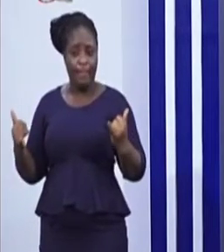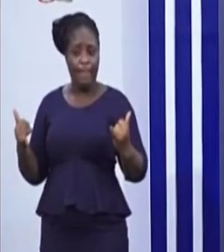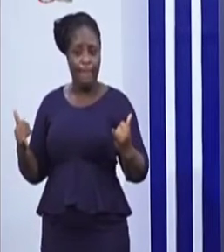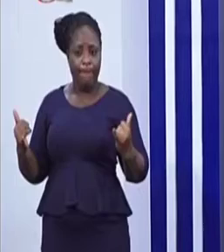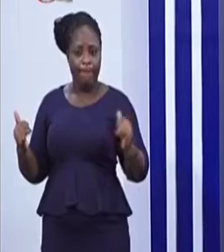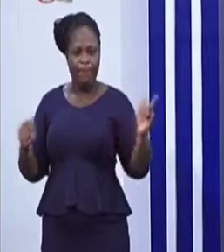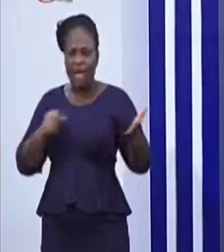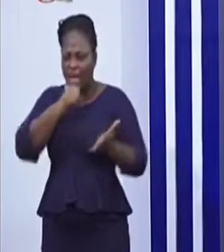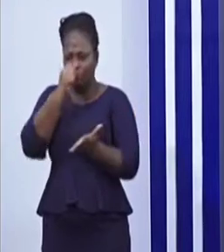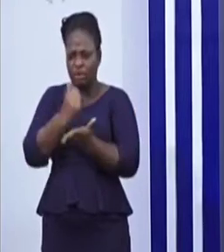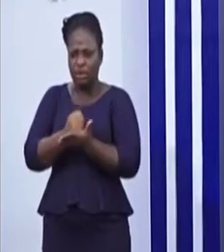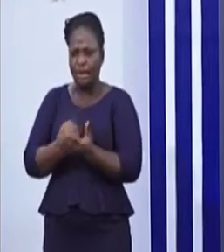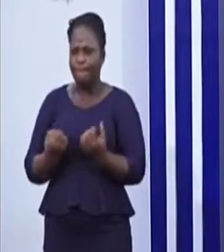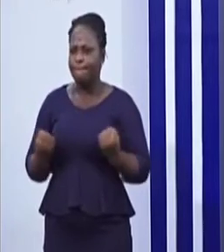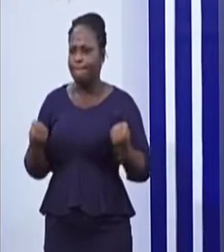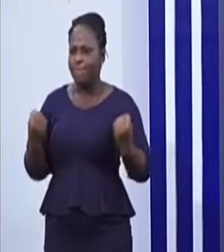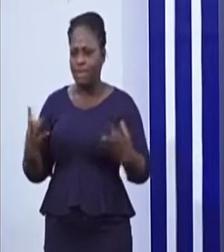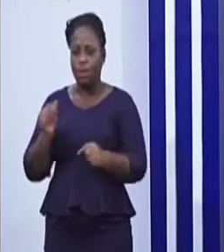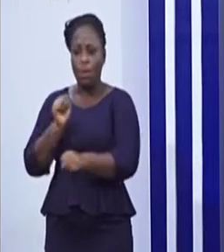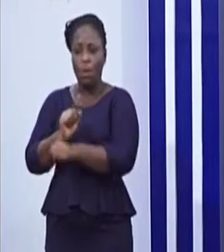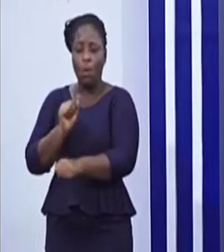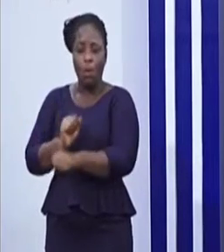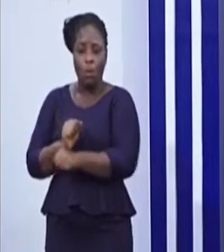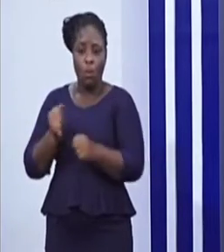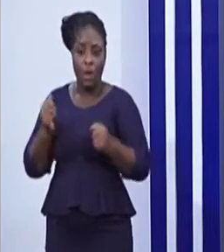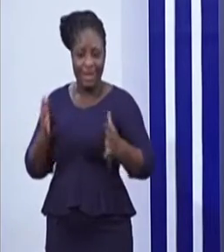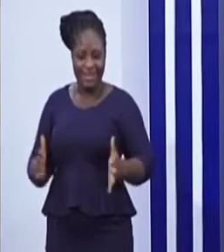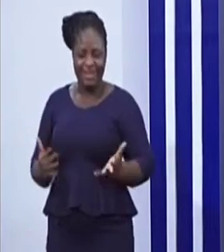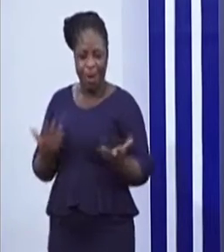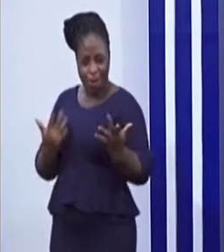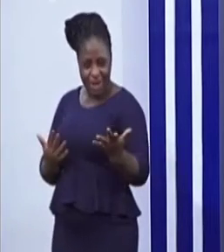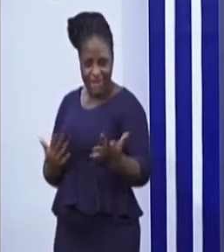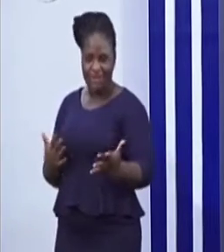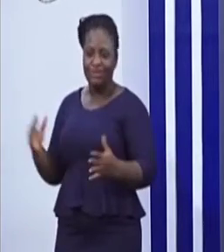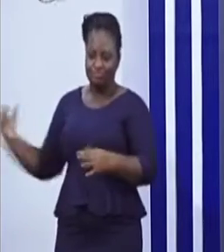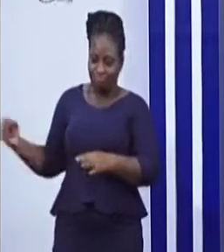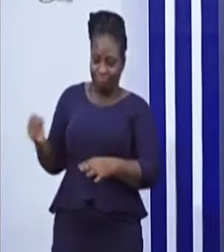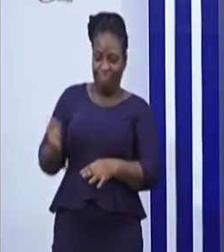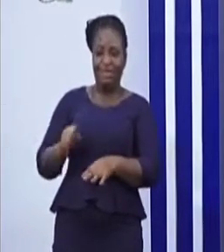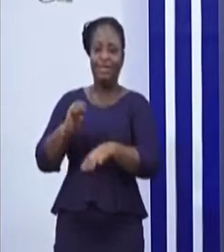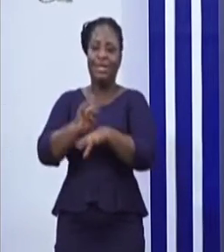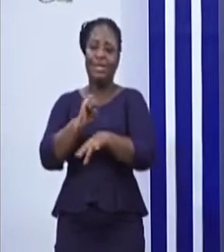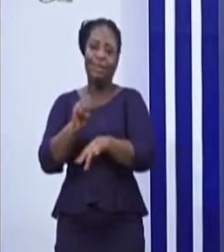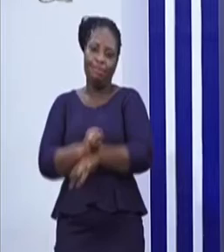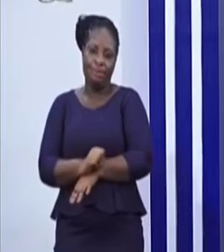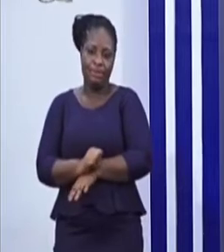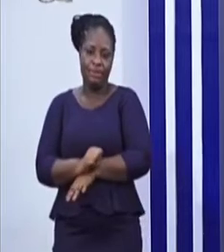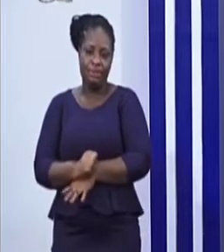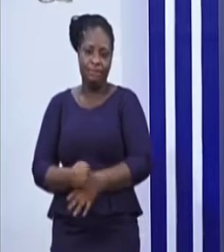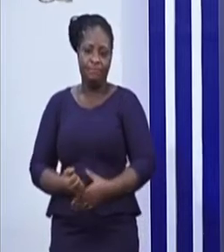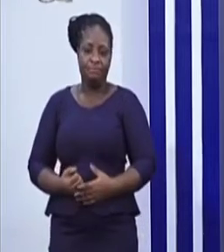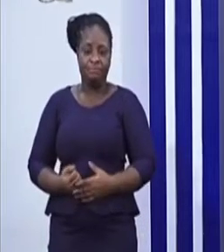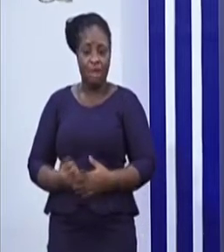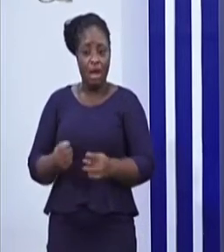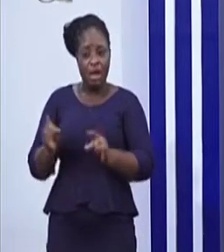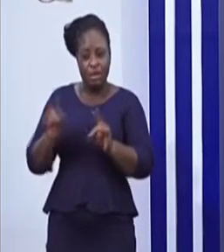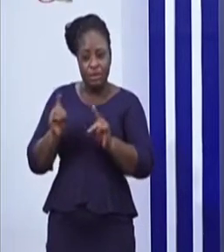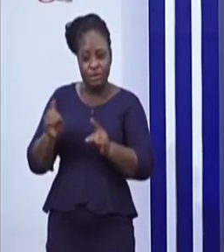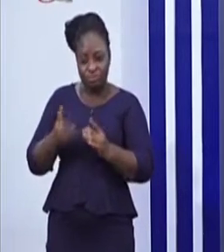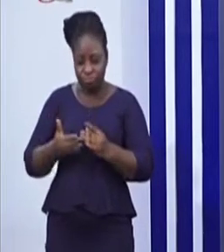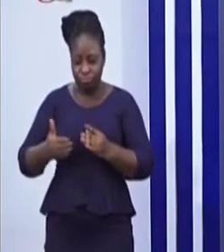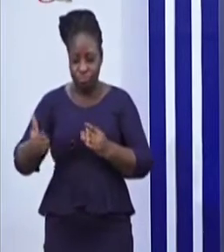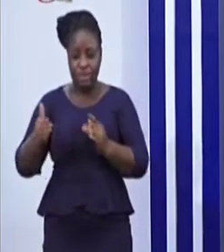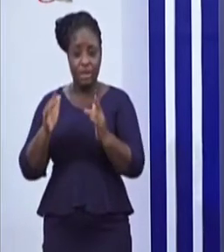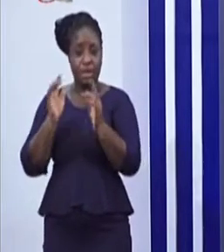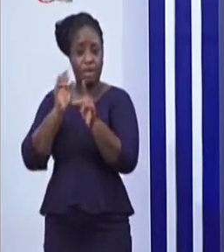I'm sure there are many other workers who are also waiting to be employed. And during the contact